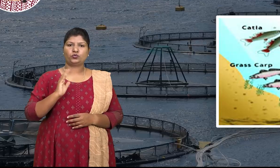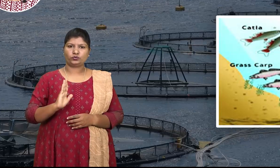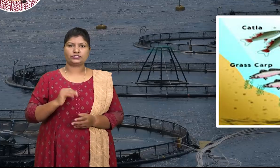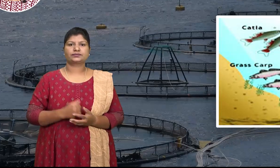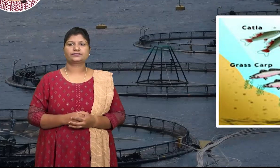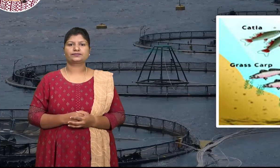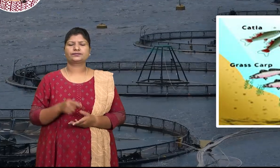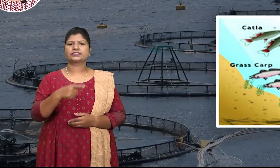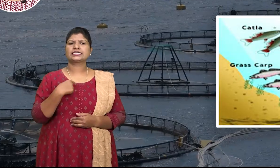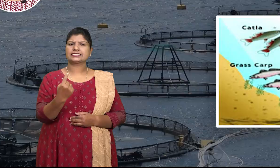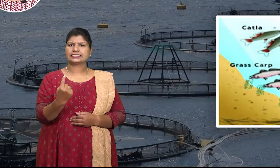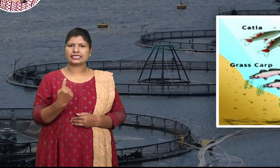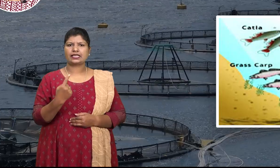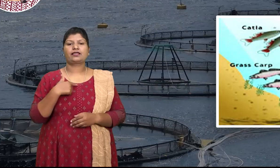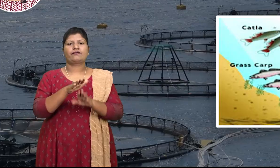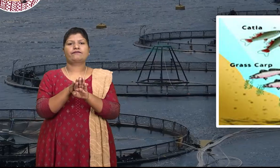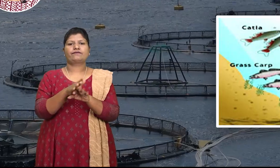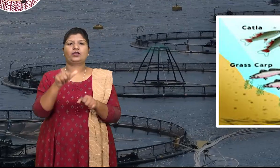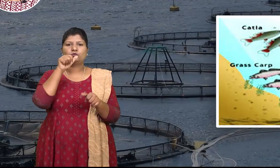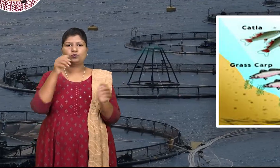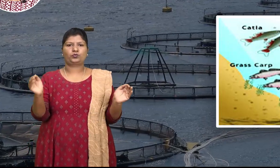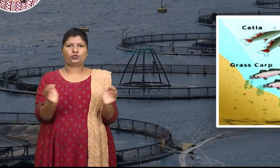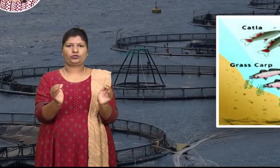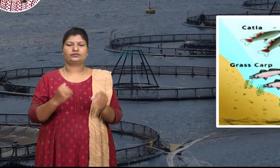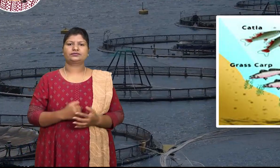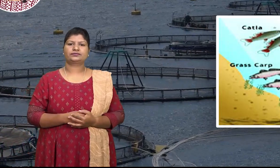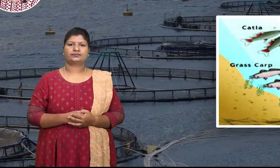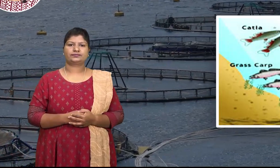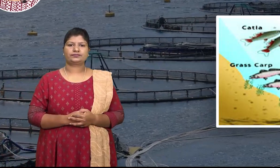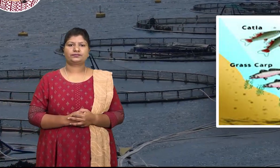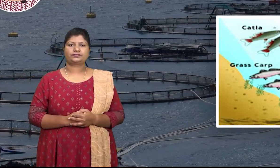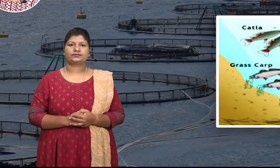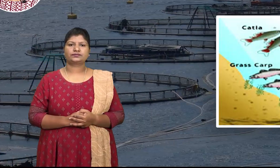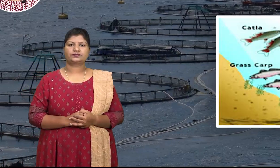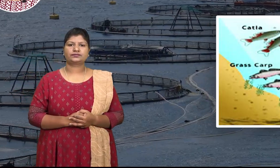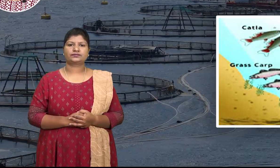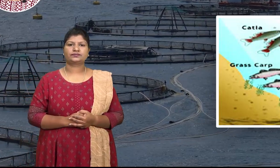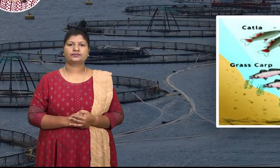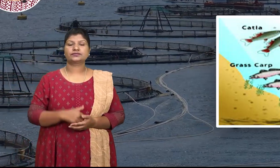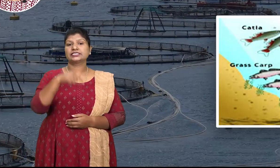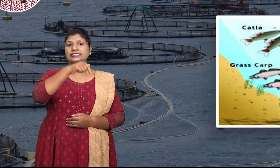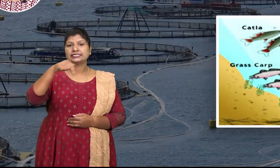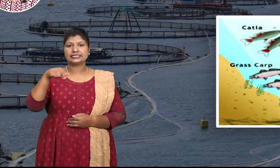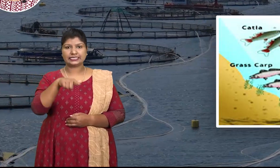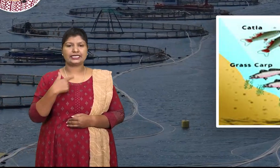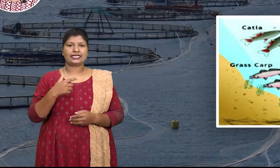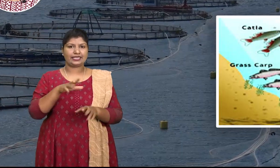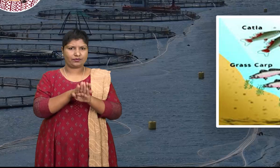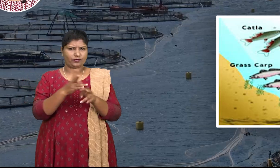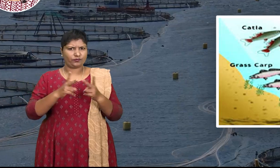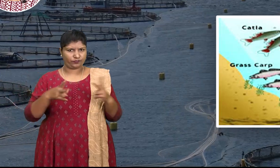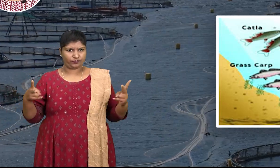in a single fish pond. These species